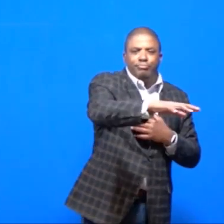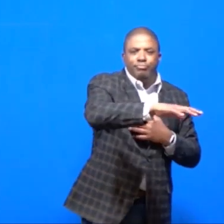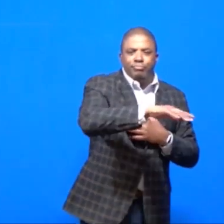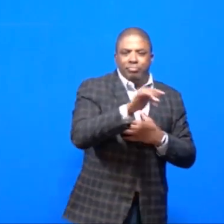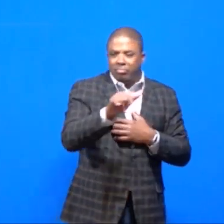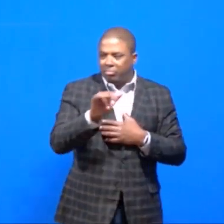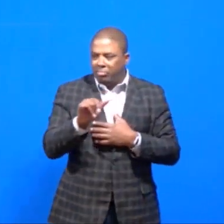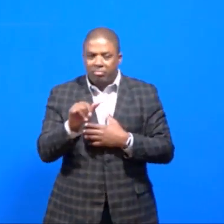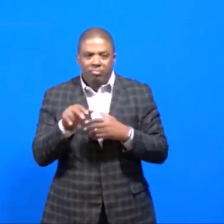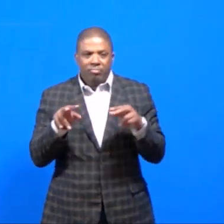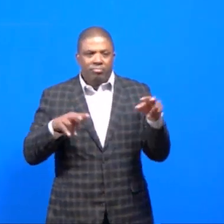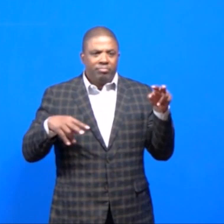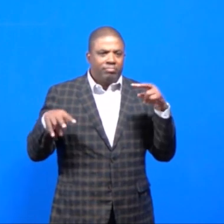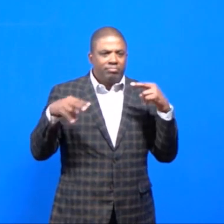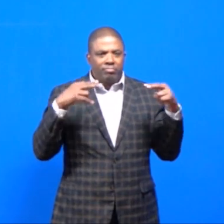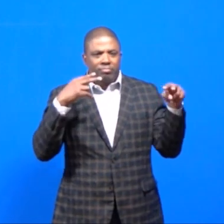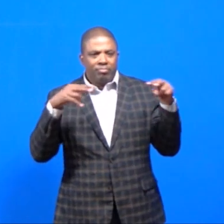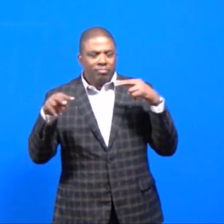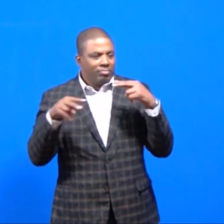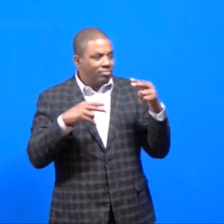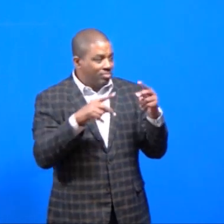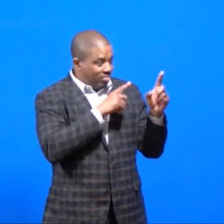Now all of these people,